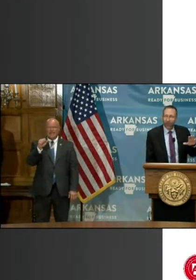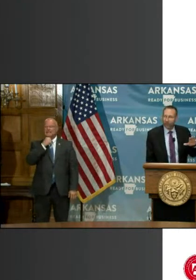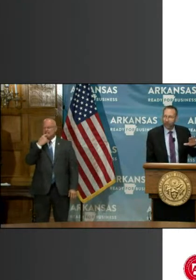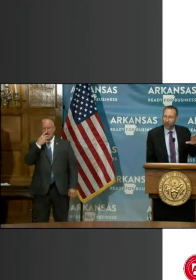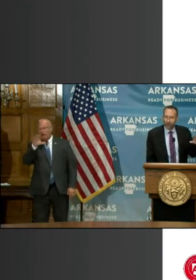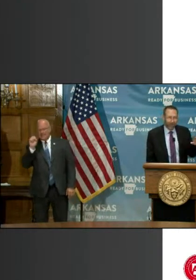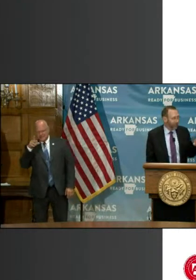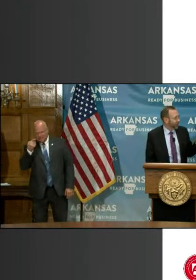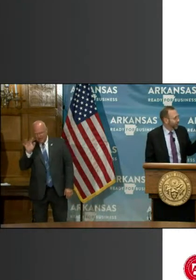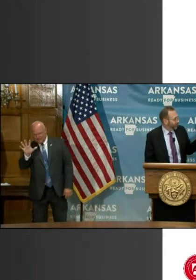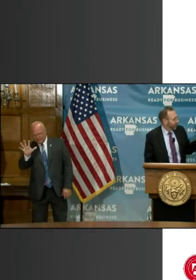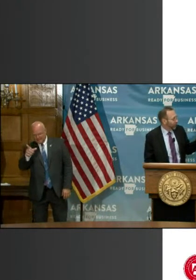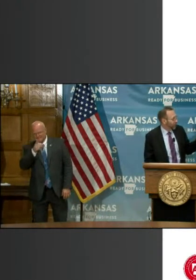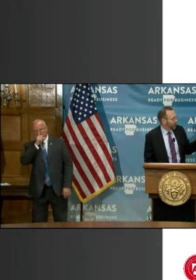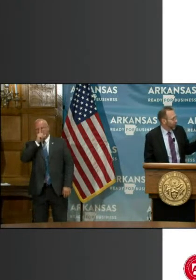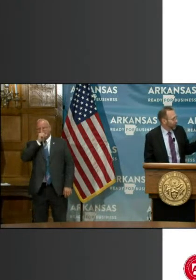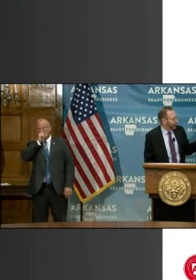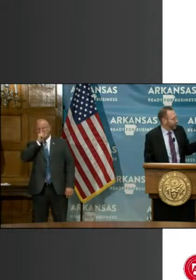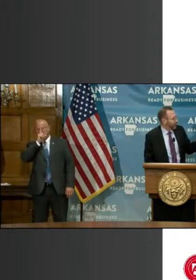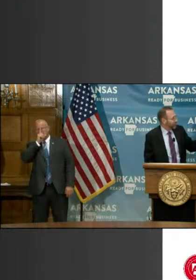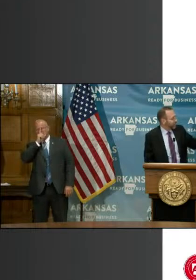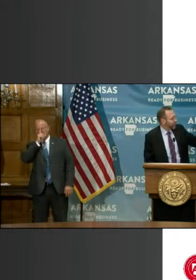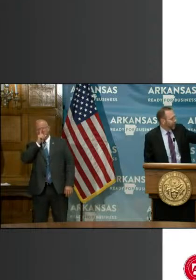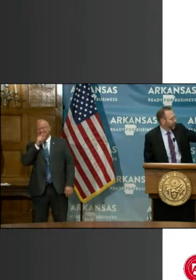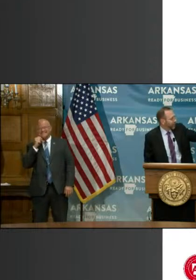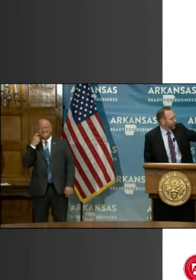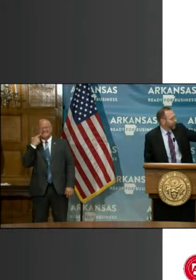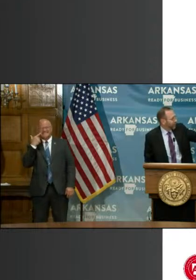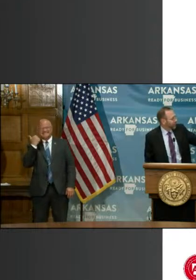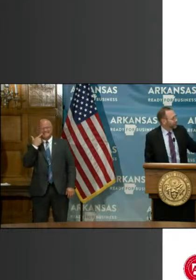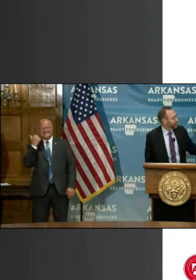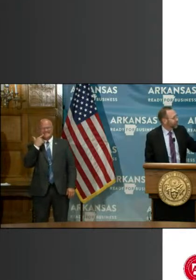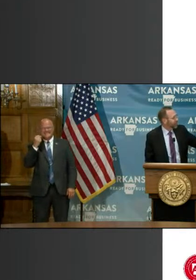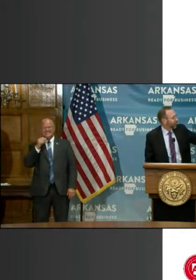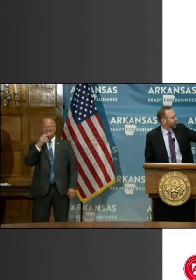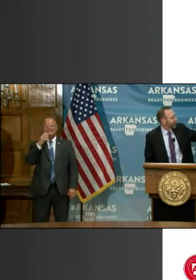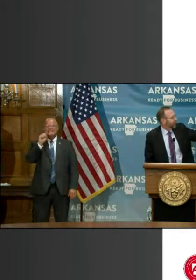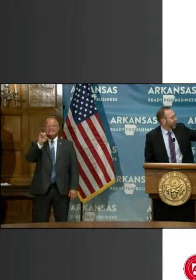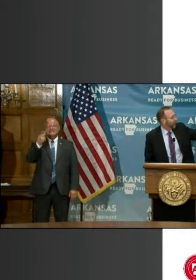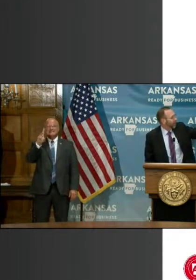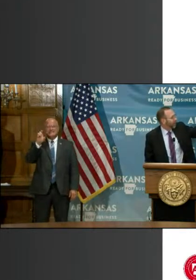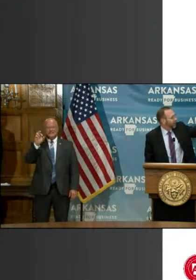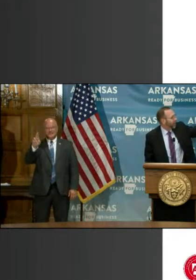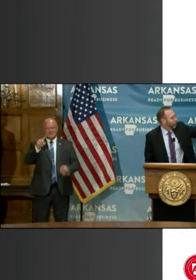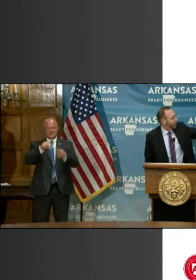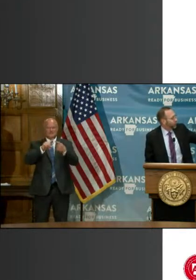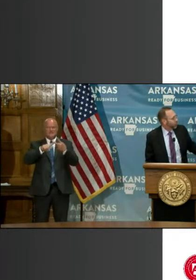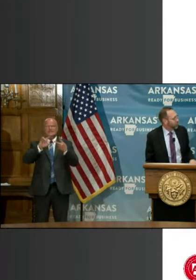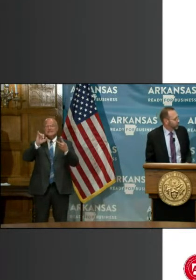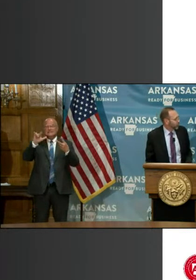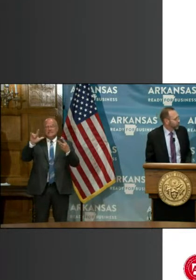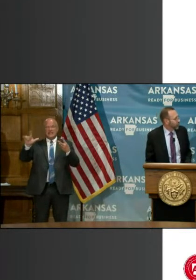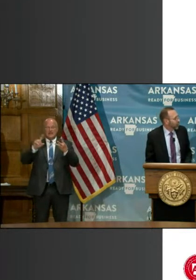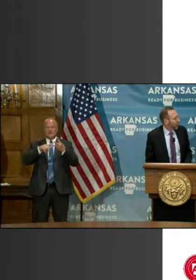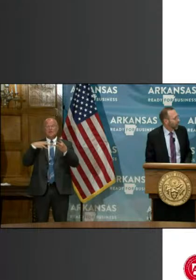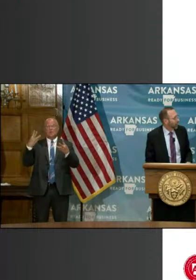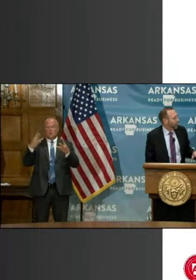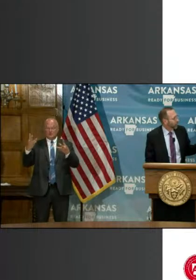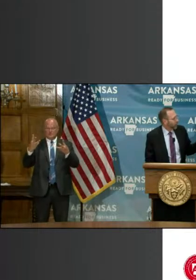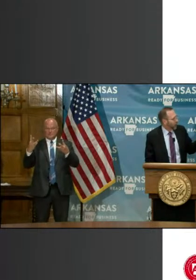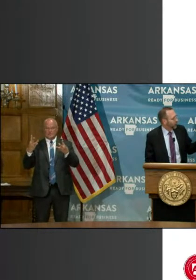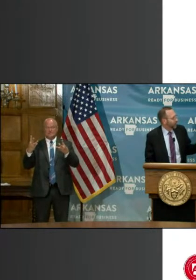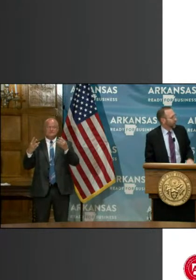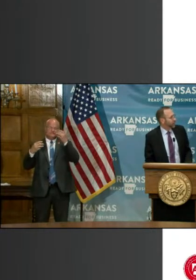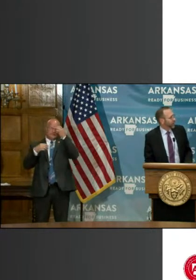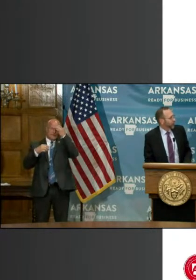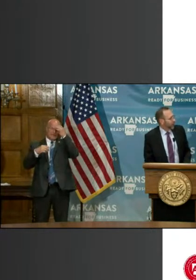didn't say hot spot, okay. Dark red counties in Sevier, Yell, Washington, and